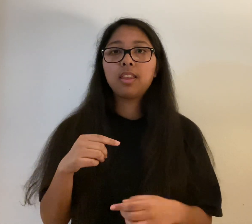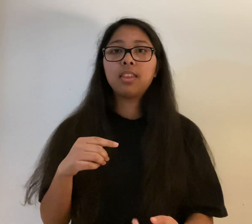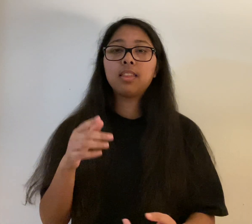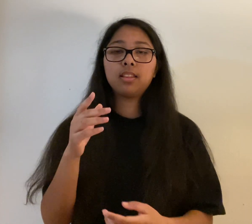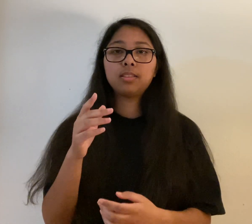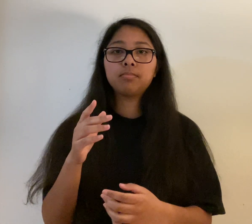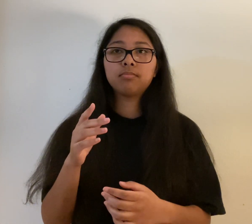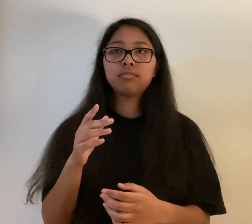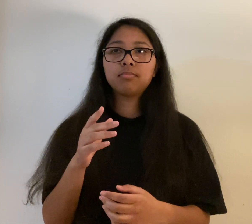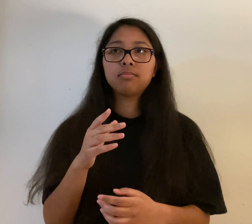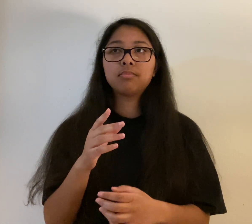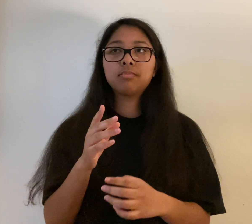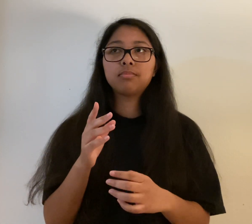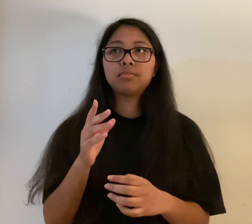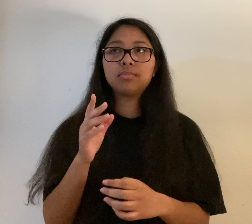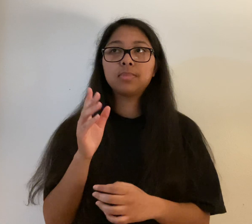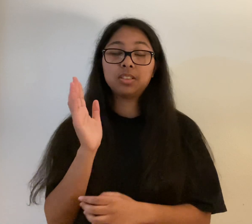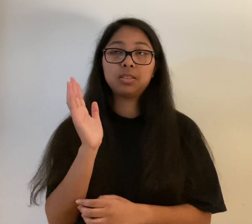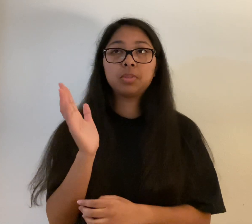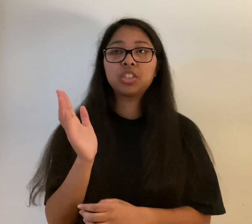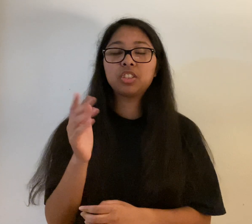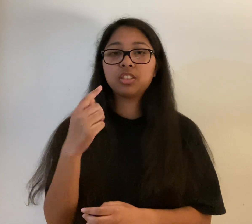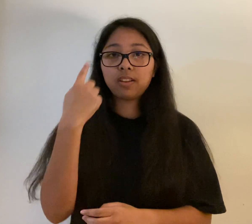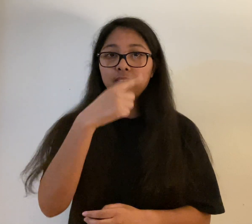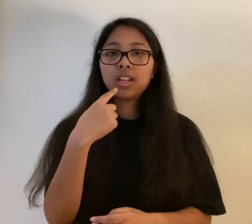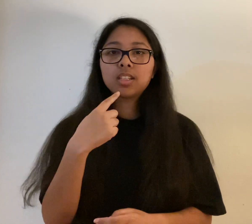or when the speaker is visible but is not speech readable.